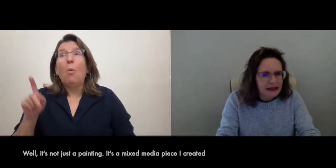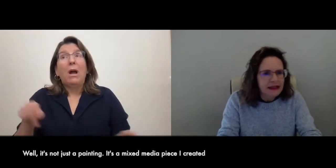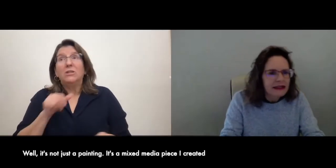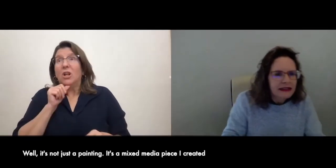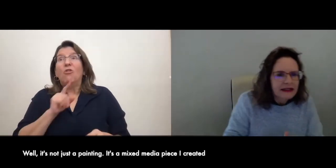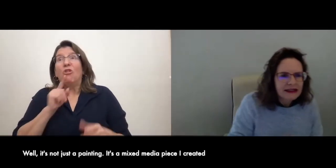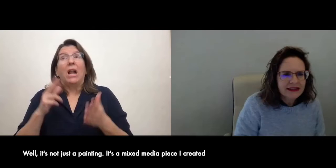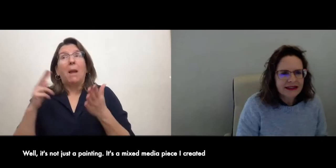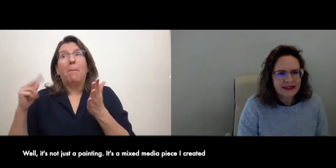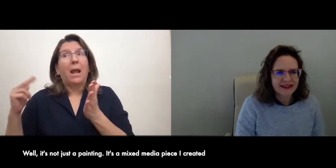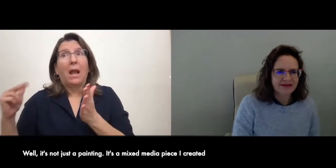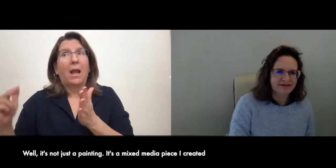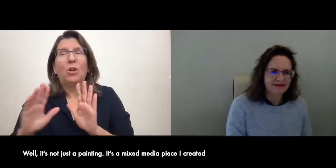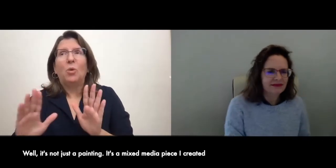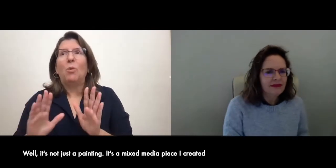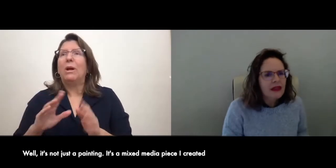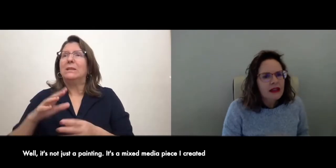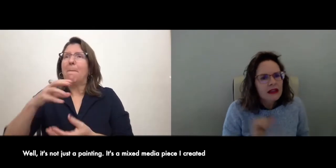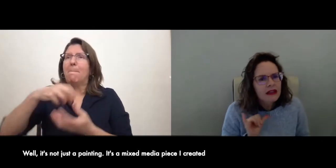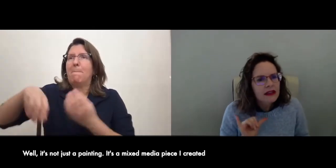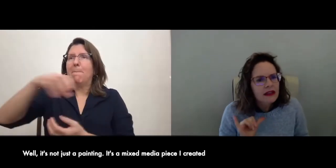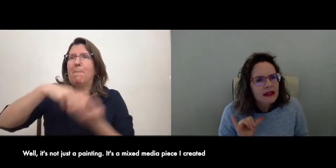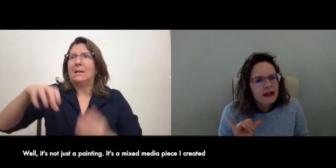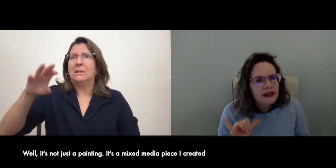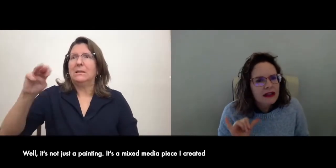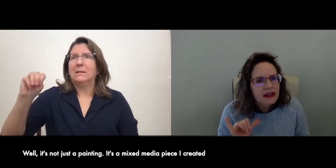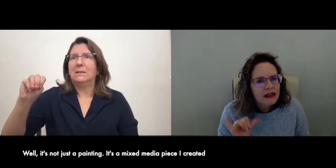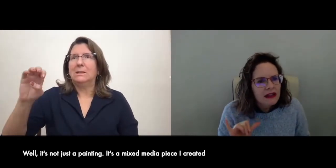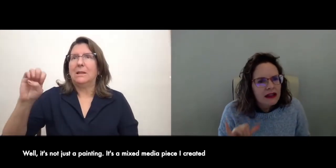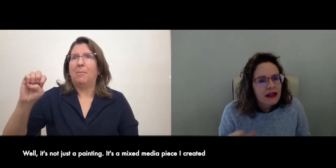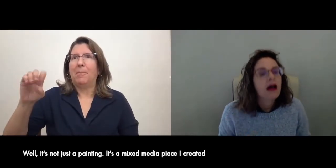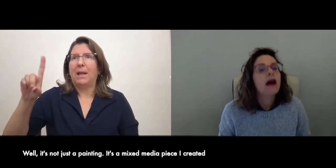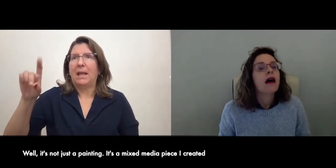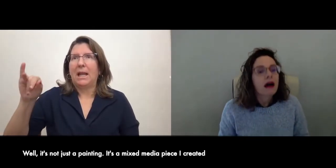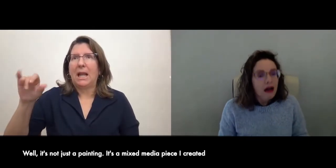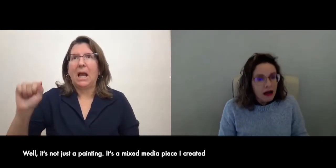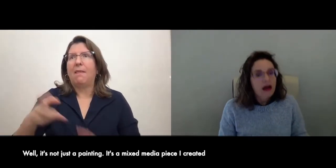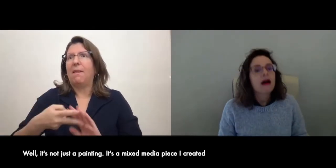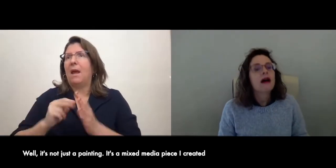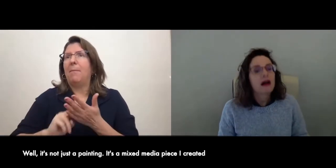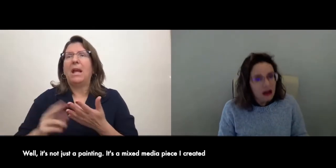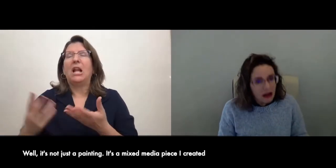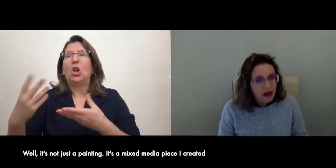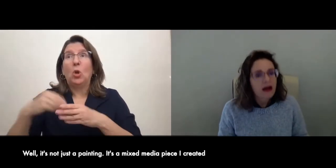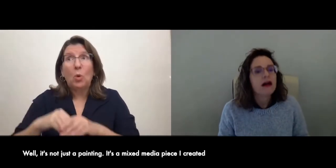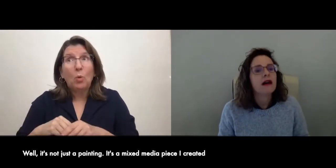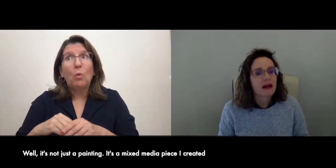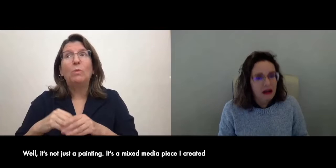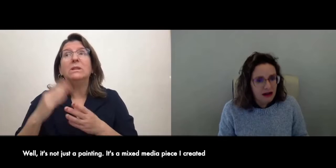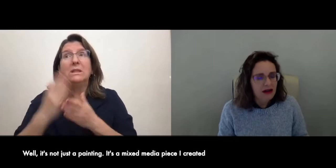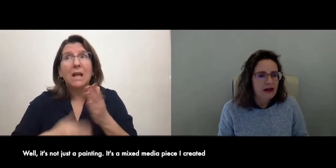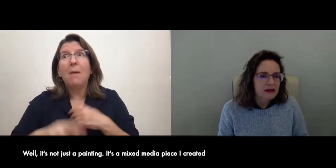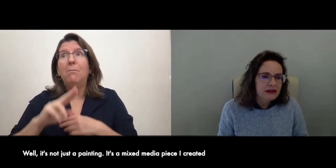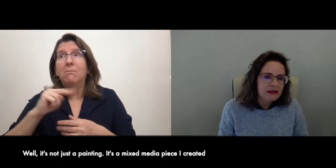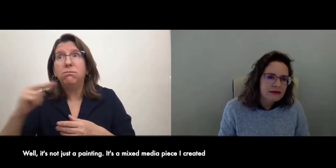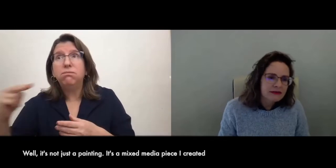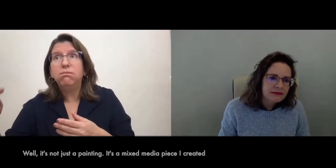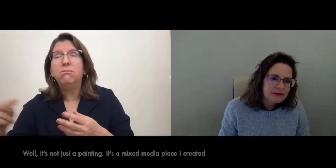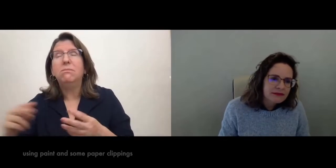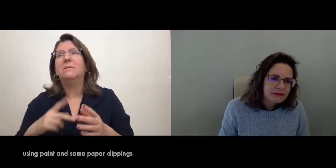Well, it's not just a painting. It's a mixed media piece I created using paint